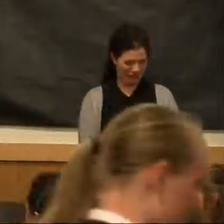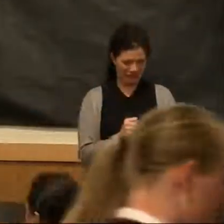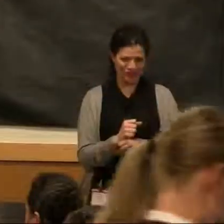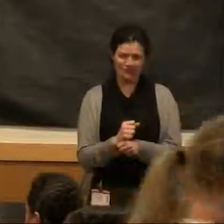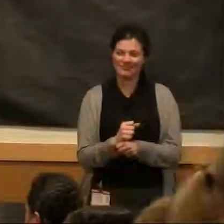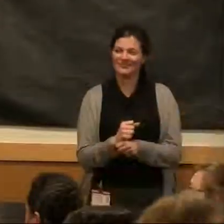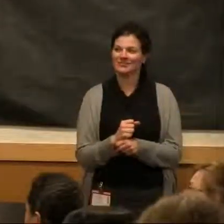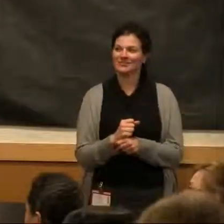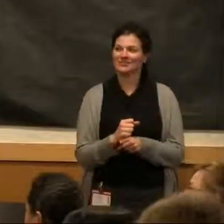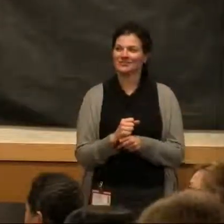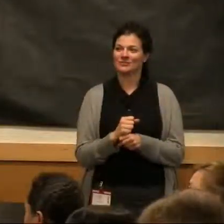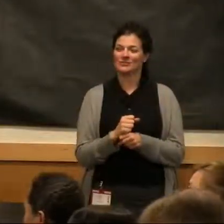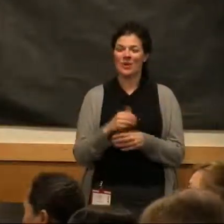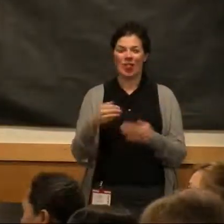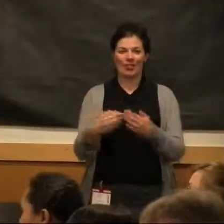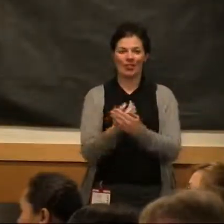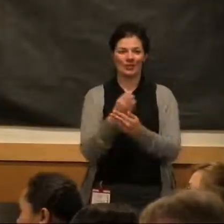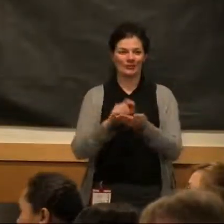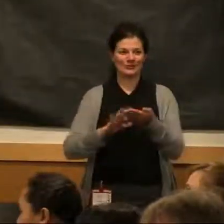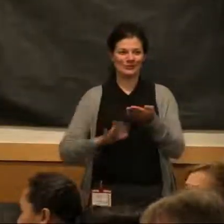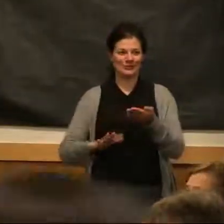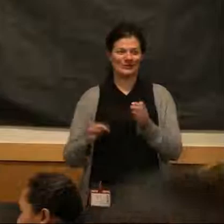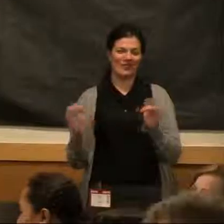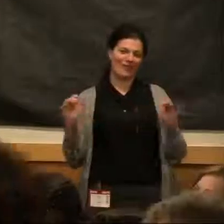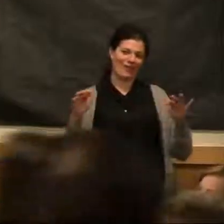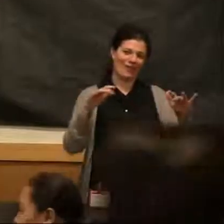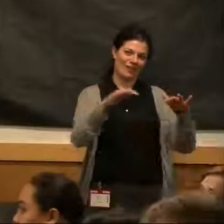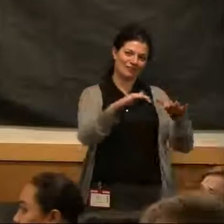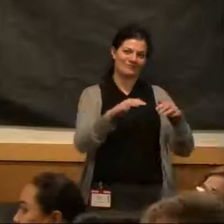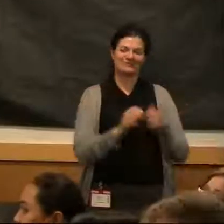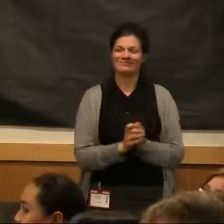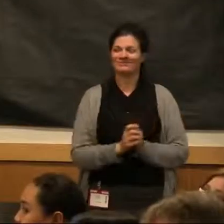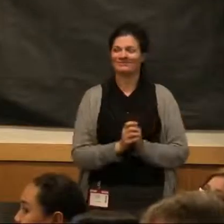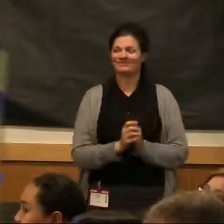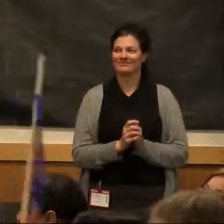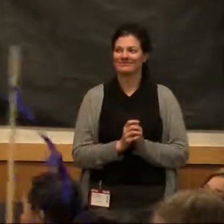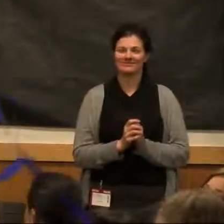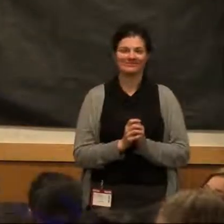We'll just let these students come in.